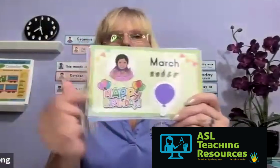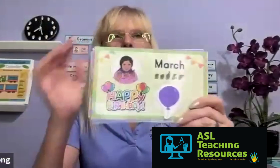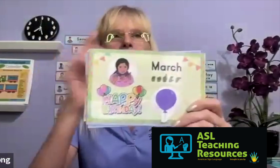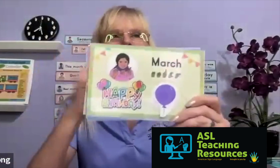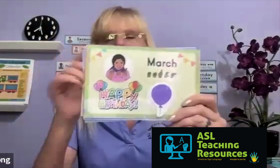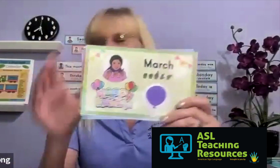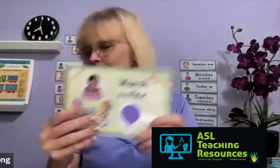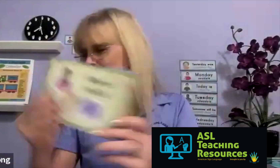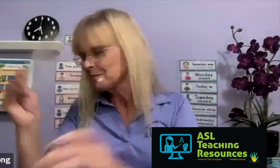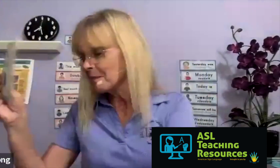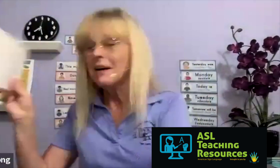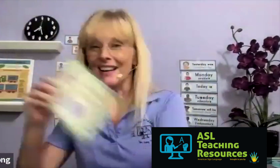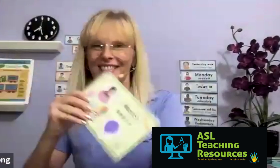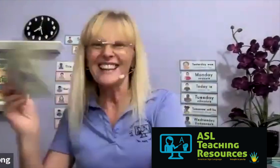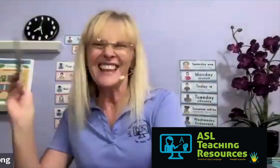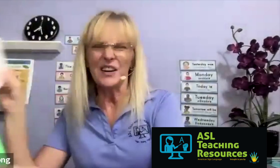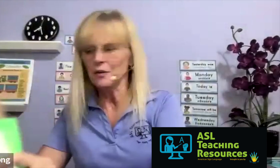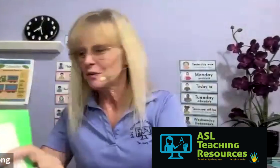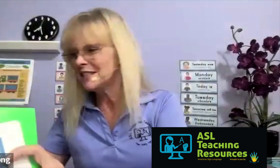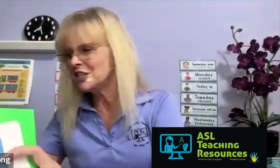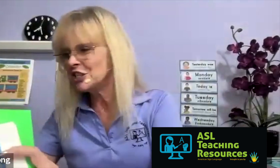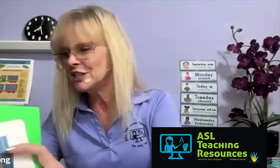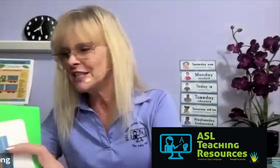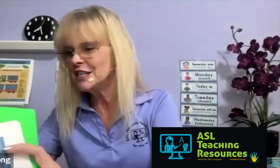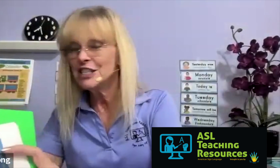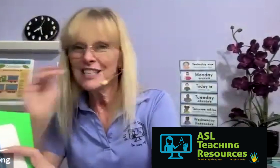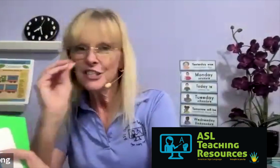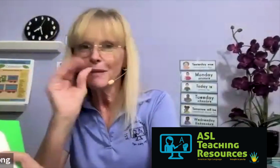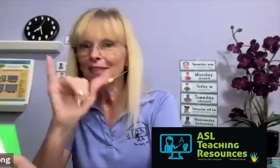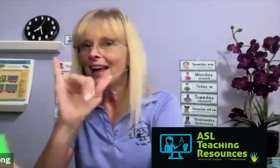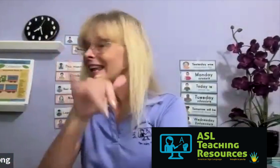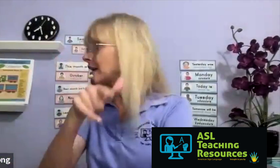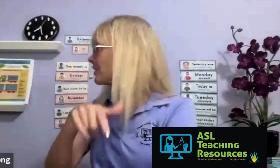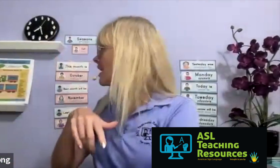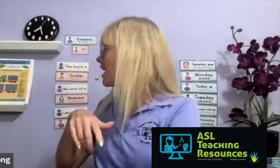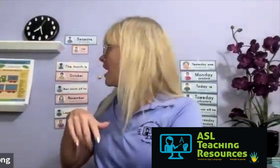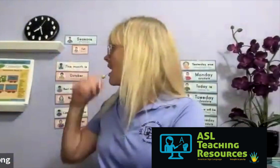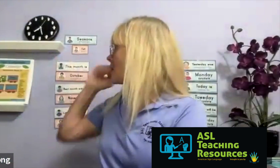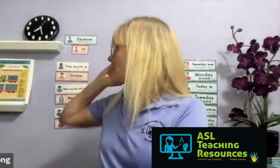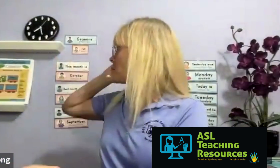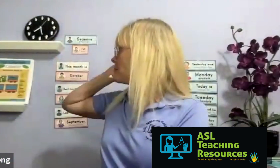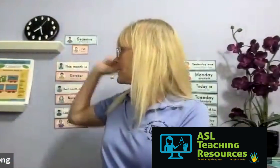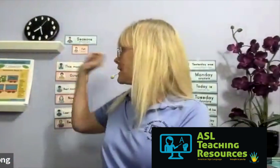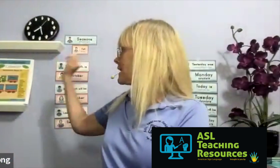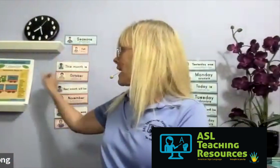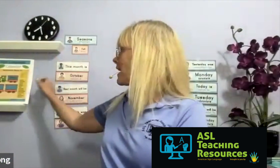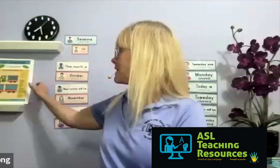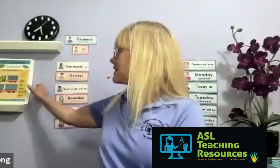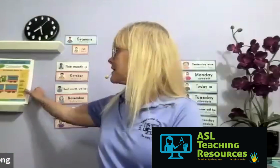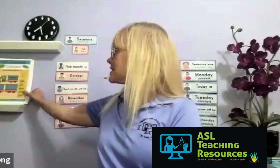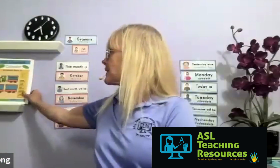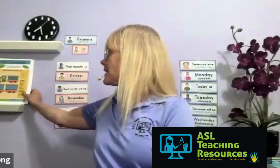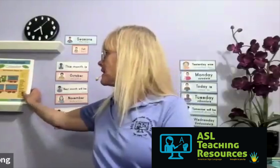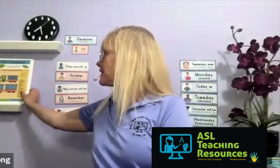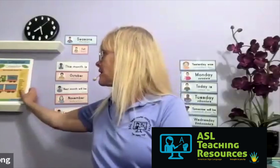all sign language. But later, we'll teach you about that later. We're looking at this right here.